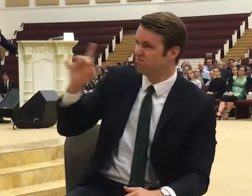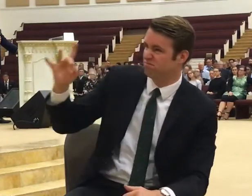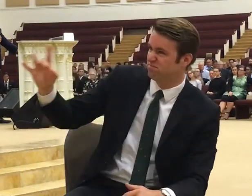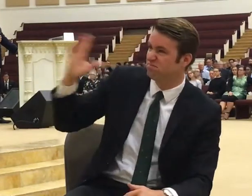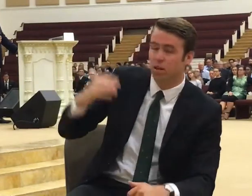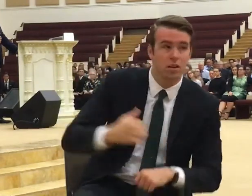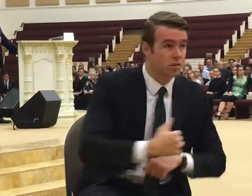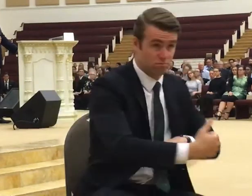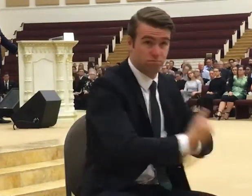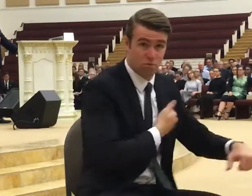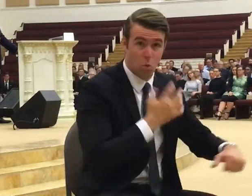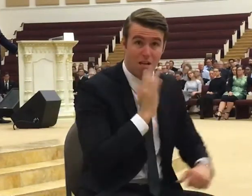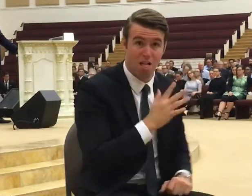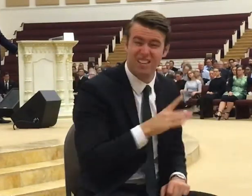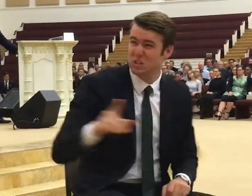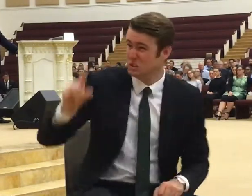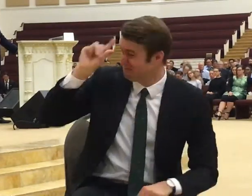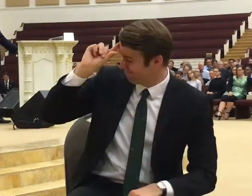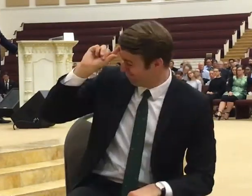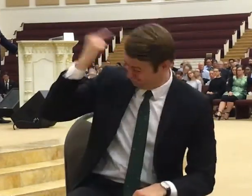or even ignorant